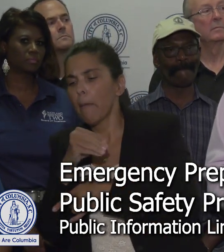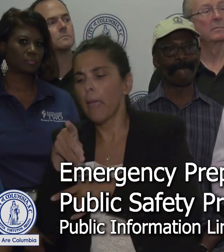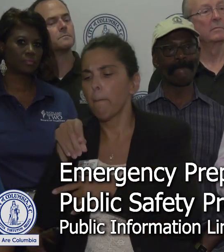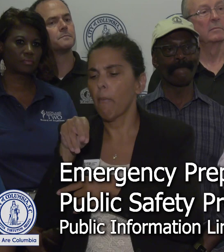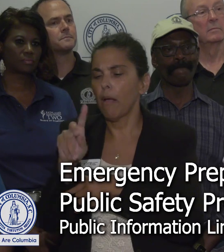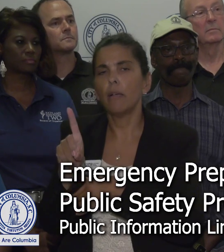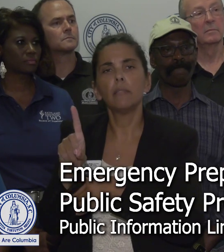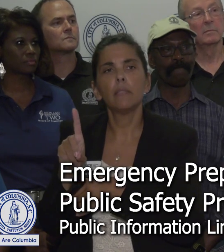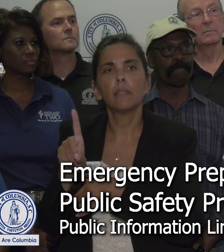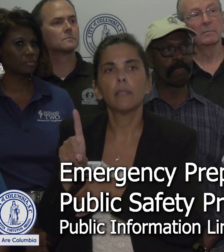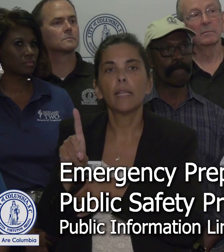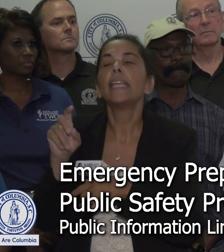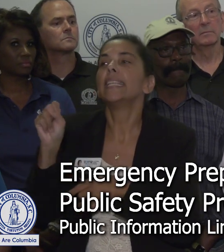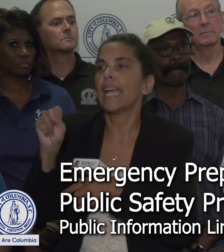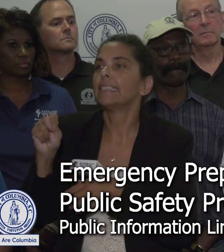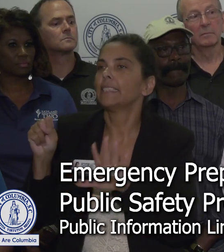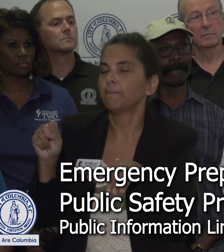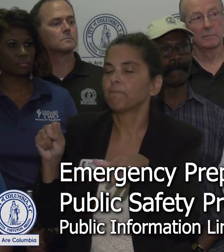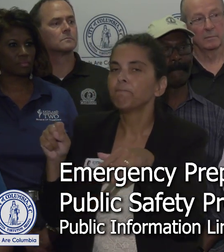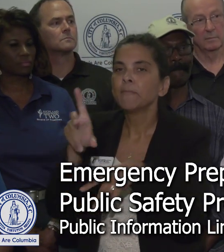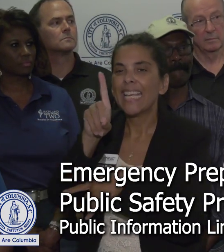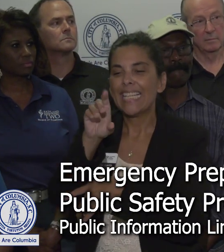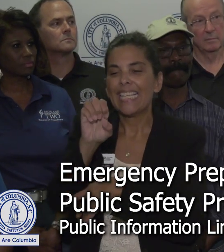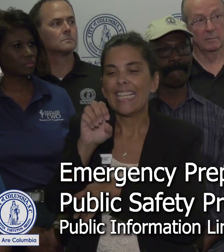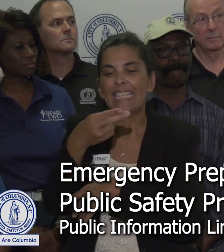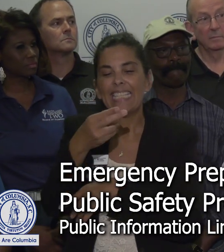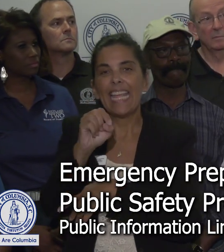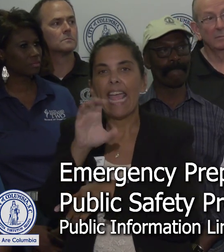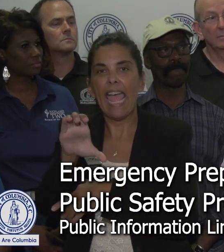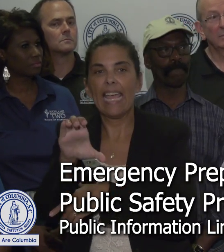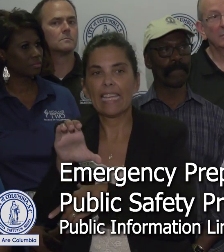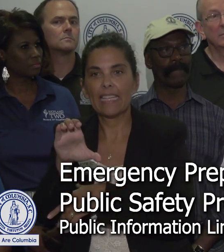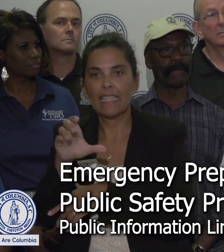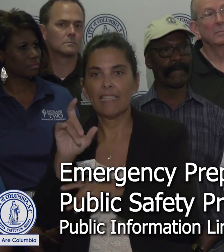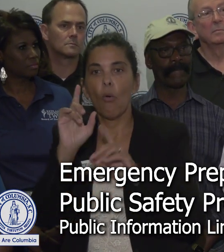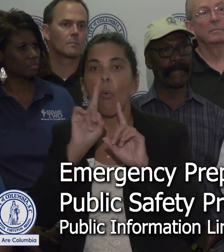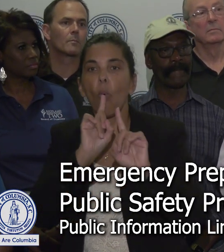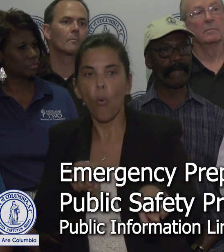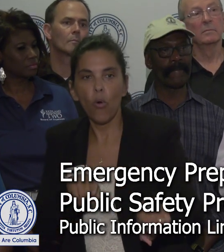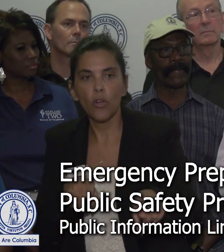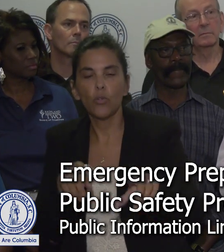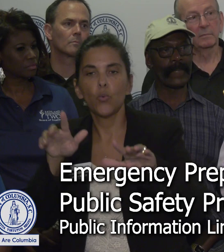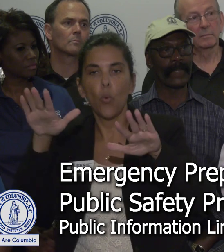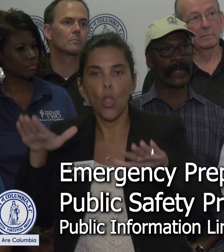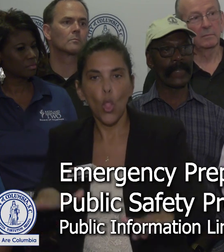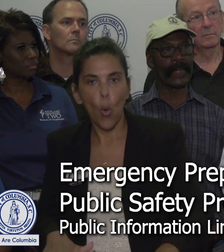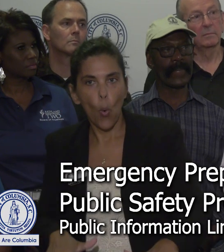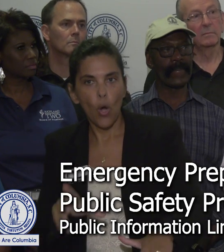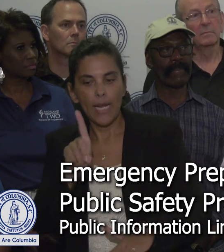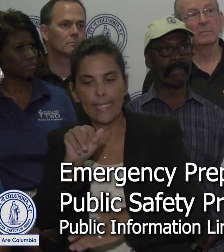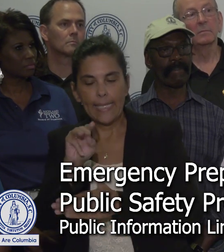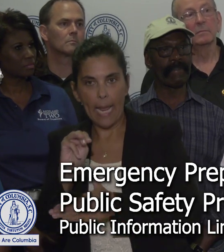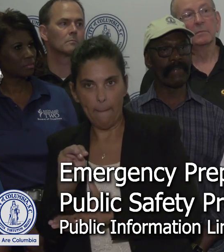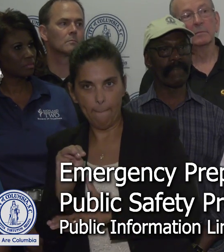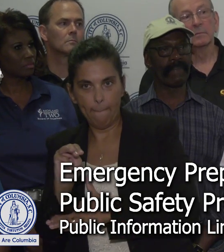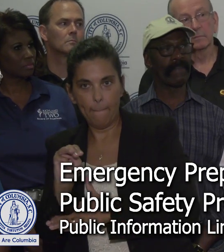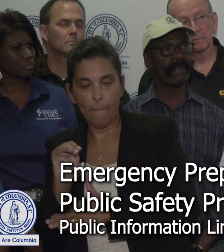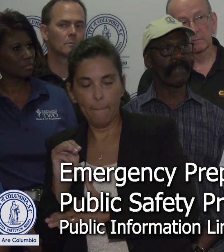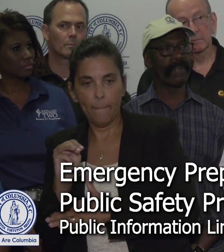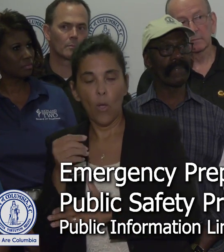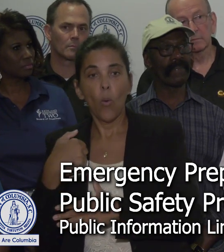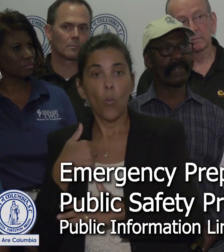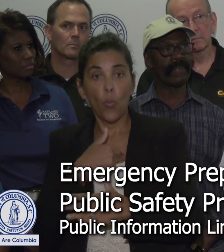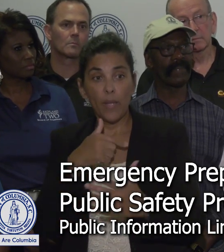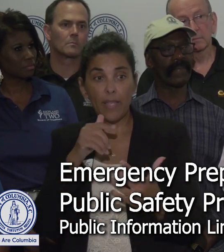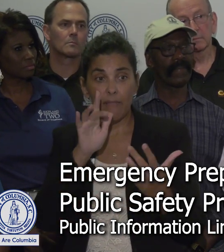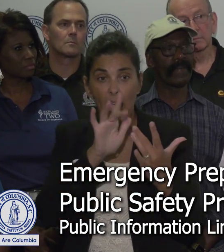Yes, most of the DHEC apparently issued an order to lower most of the dams in. We've actually reached out to Lake Catherine. They're lowering